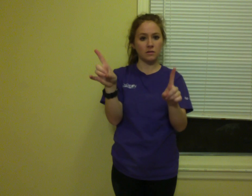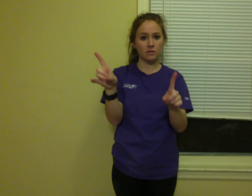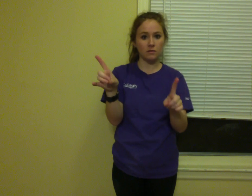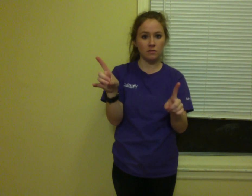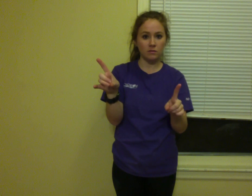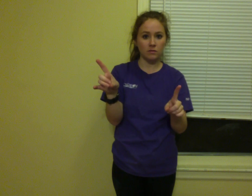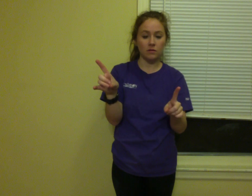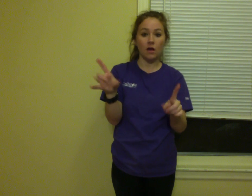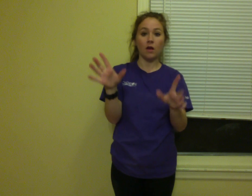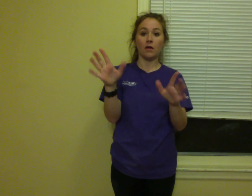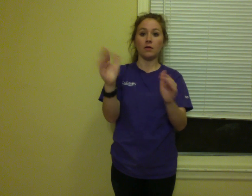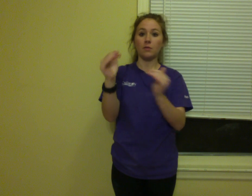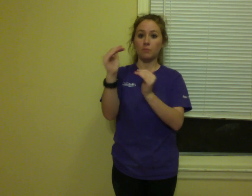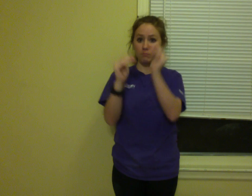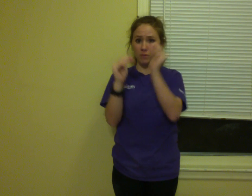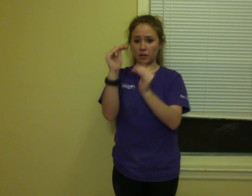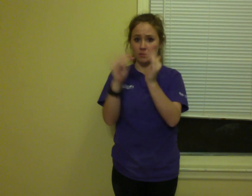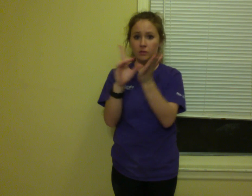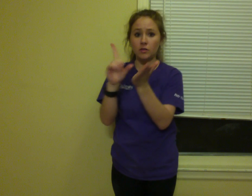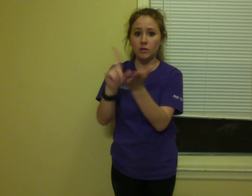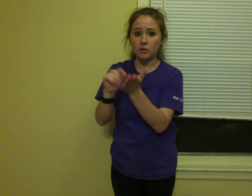news, disclosure of source,